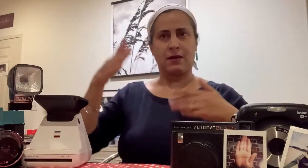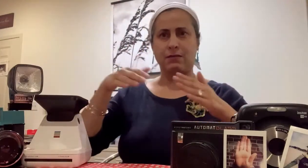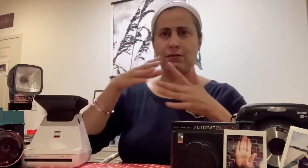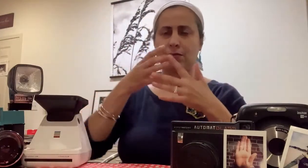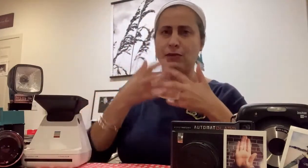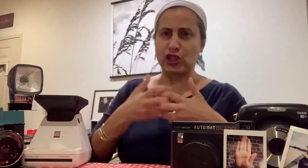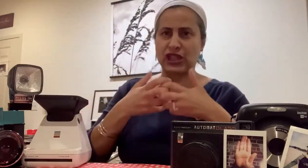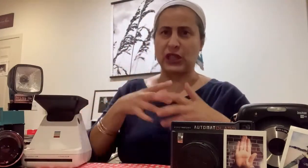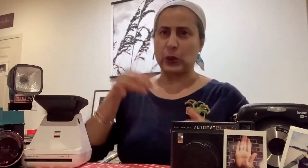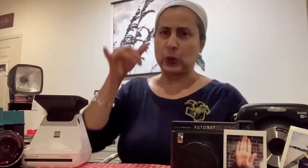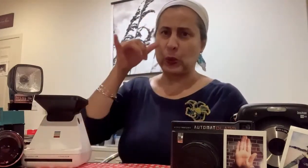using